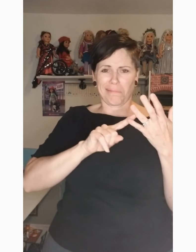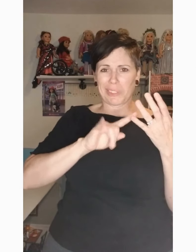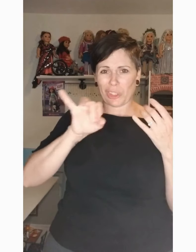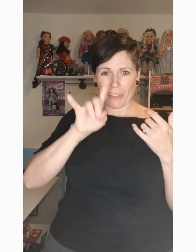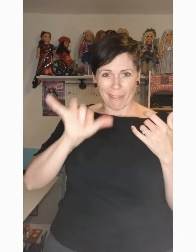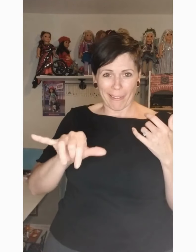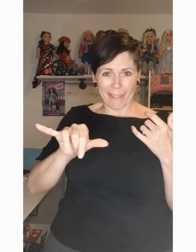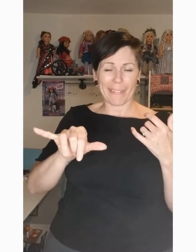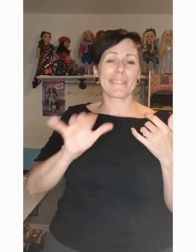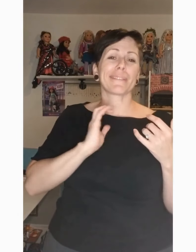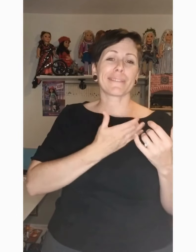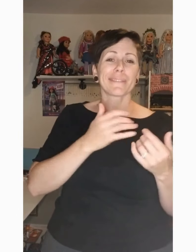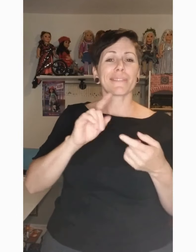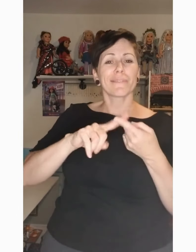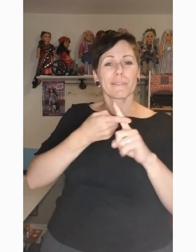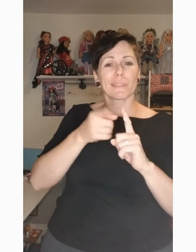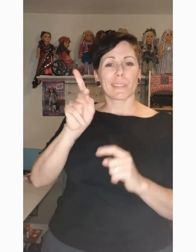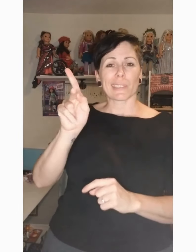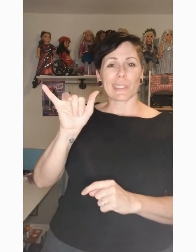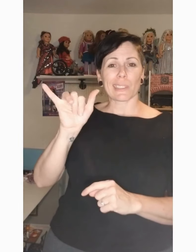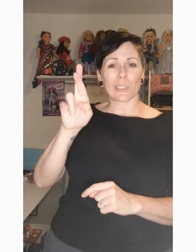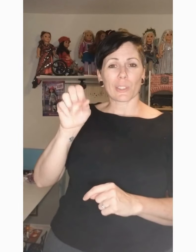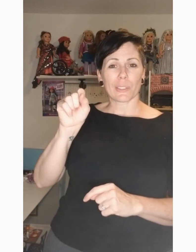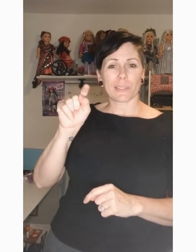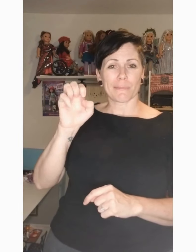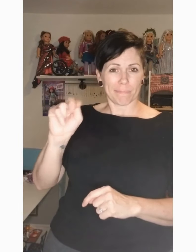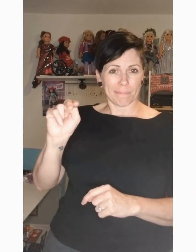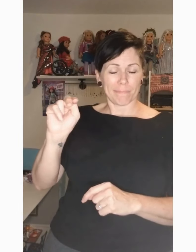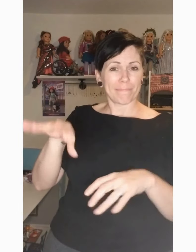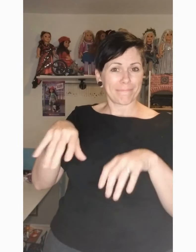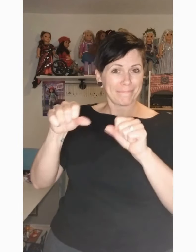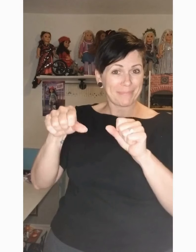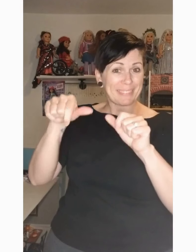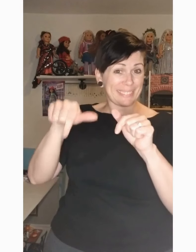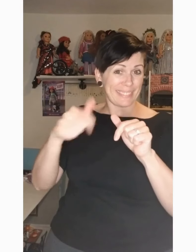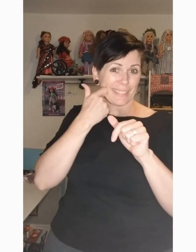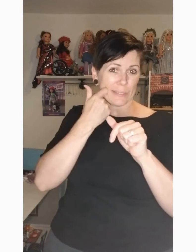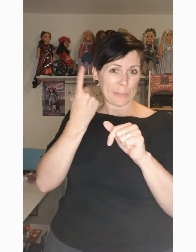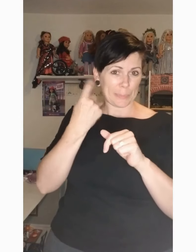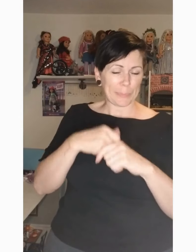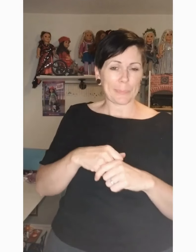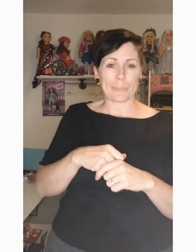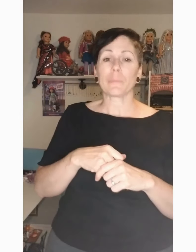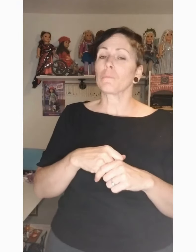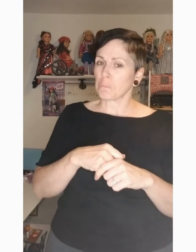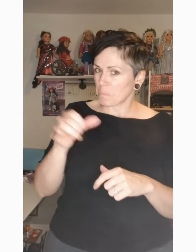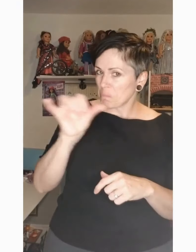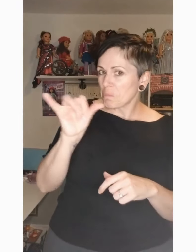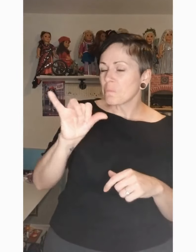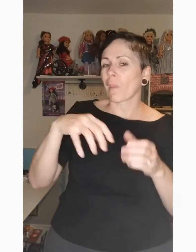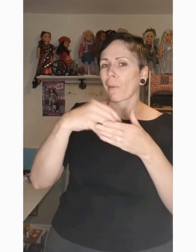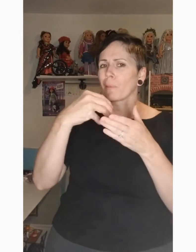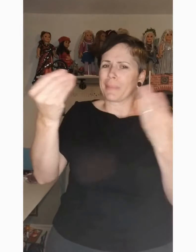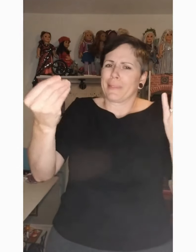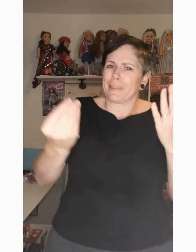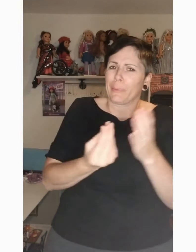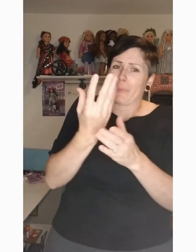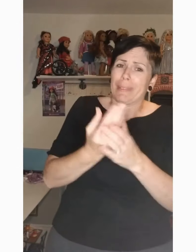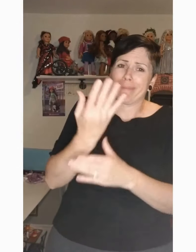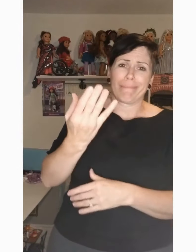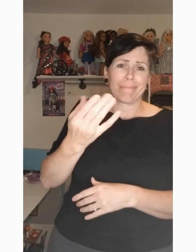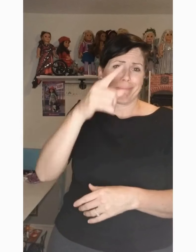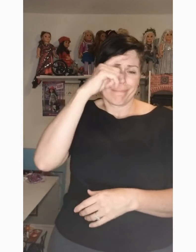you're going to see this, but anyway, it was toward the end of July. And also an outdoor, I mean, you're talking spring and